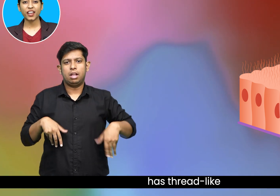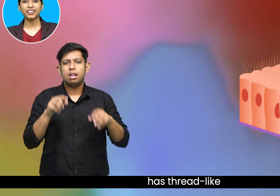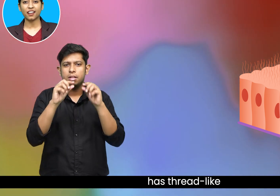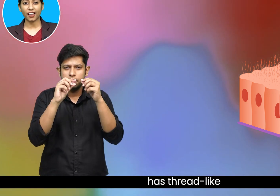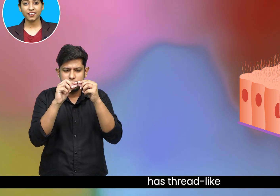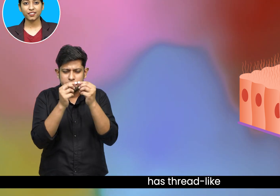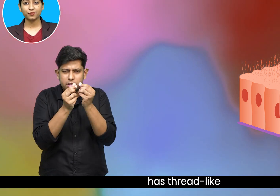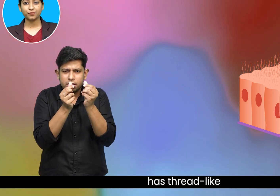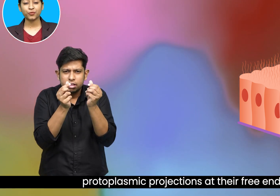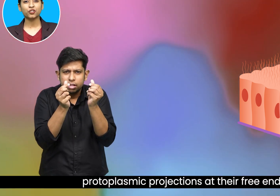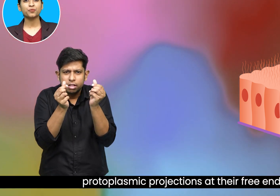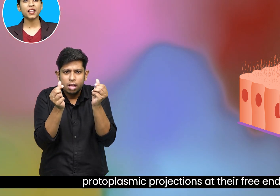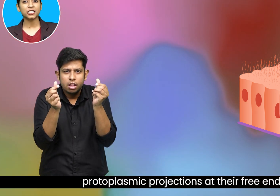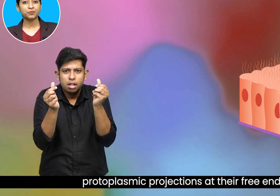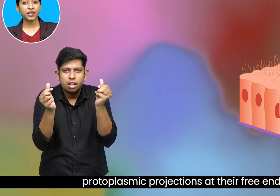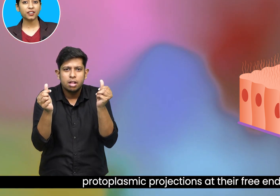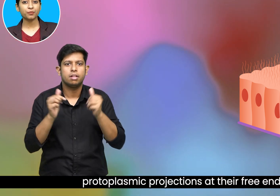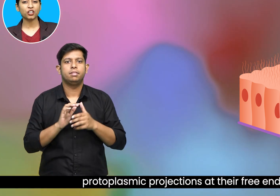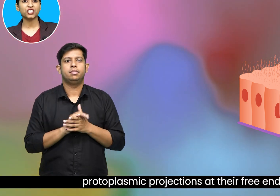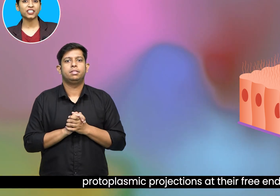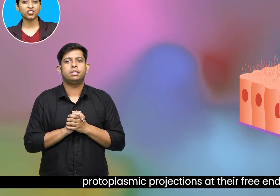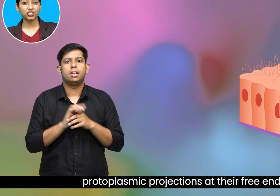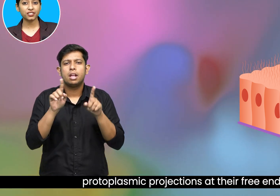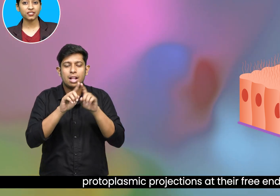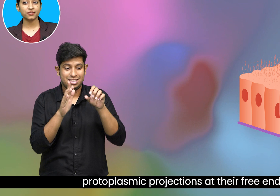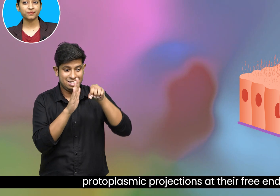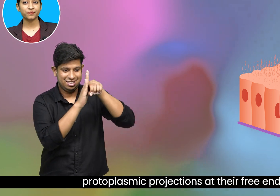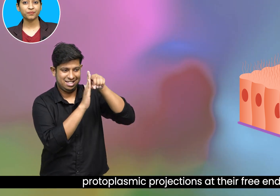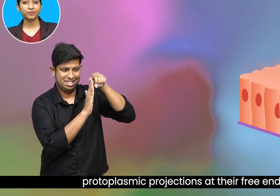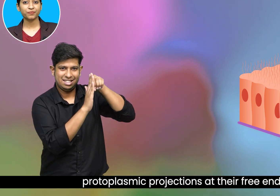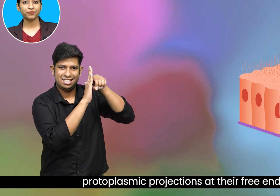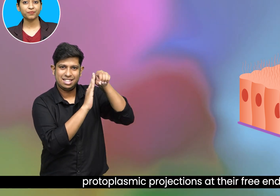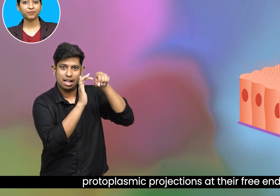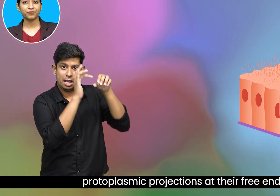Has thread-like protoplasmic projections